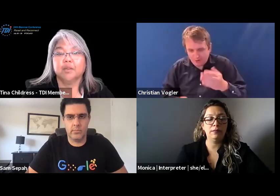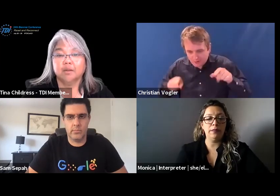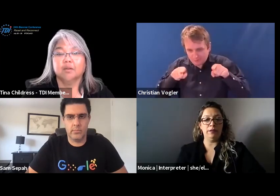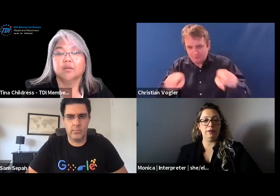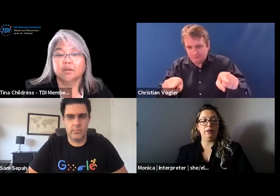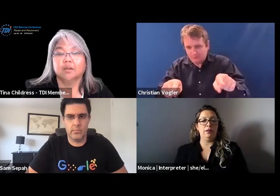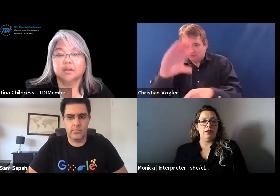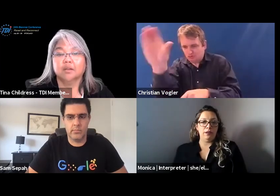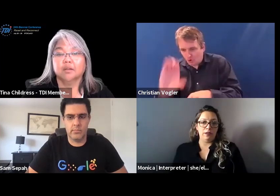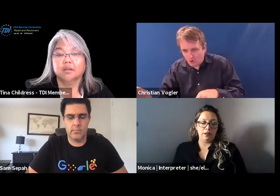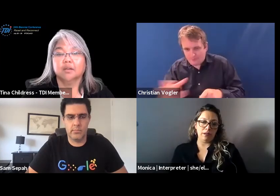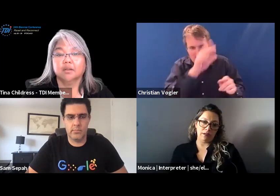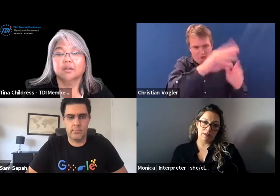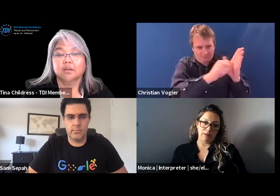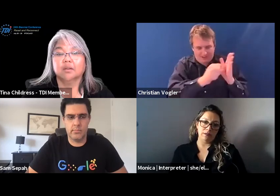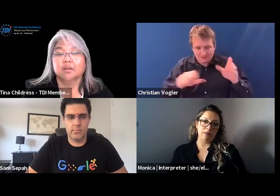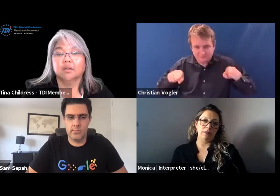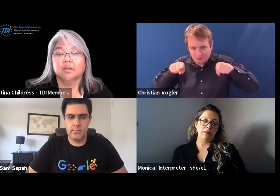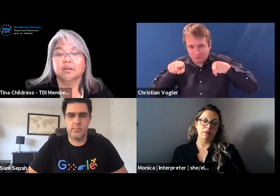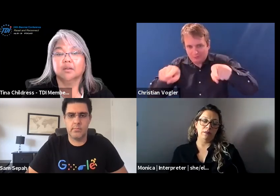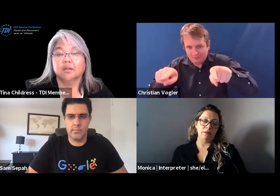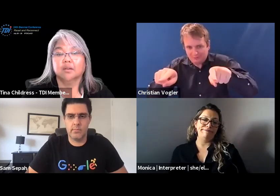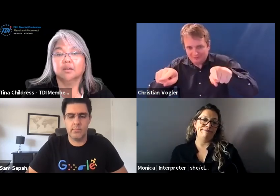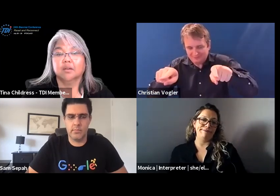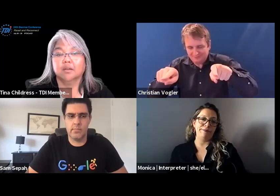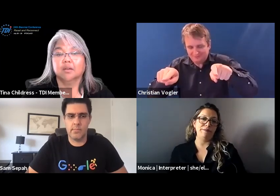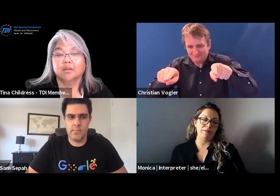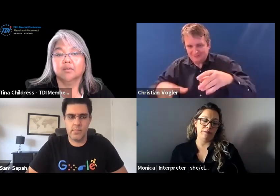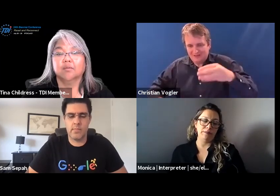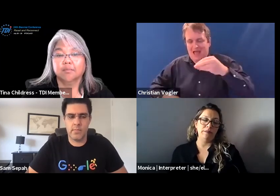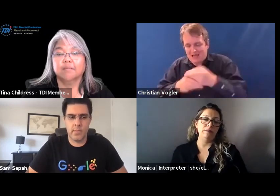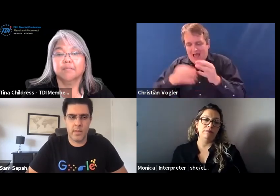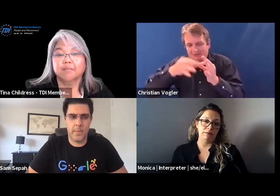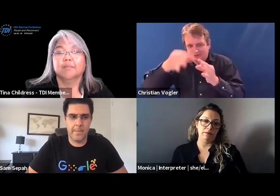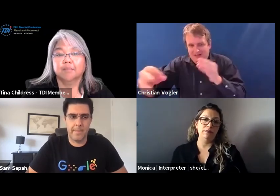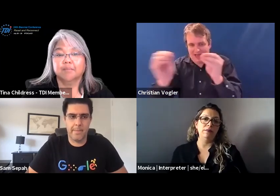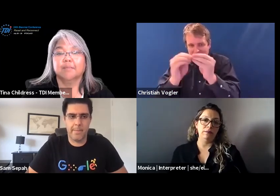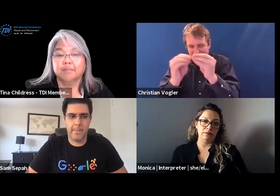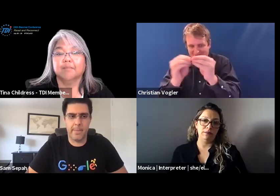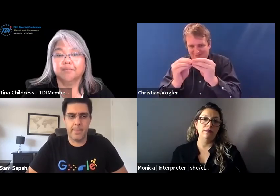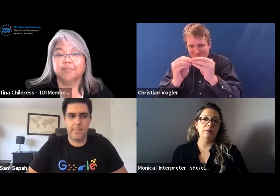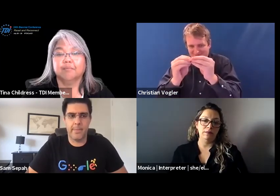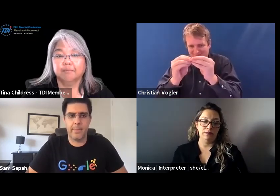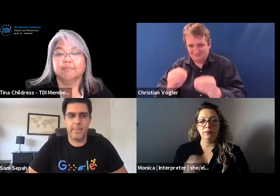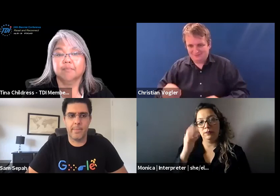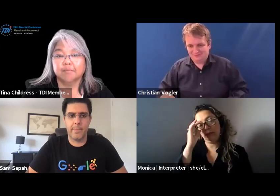that having both Zoom and that page open at the same time adds more of a delay.